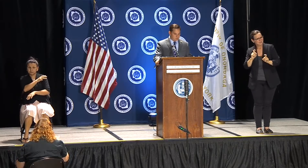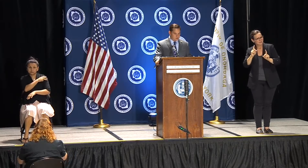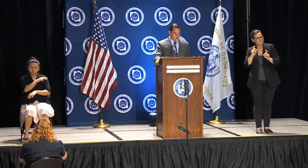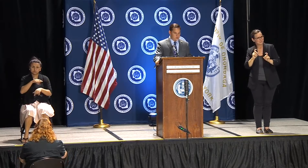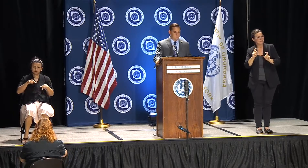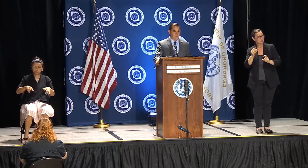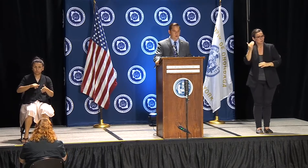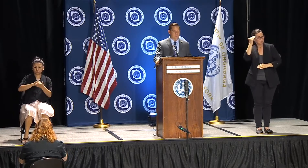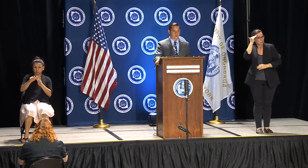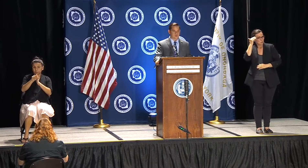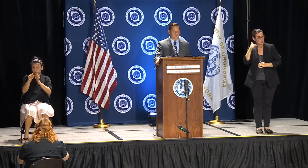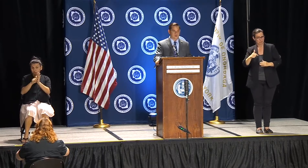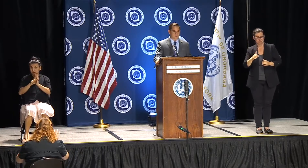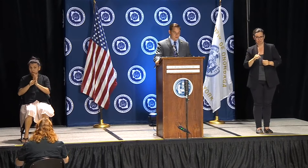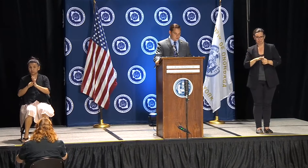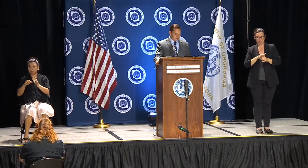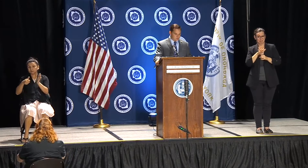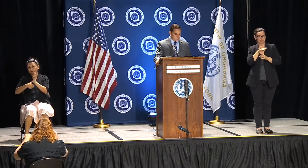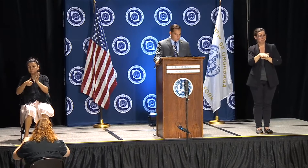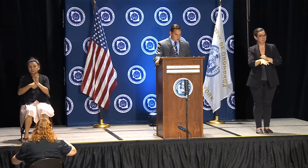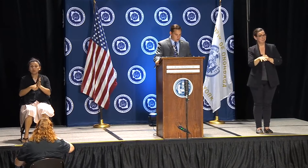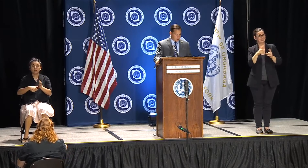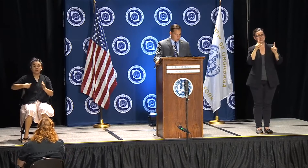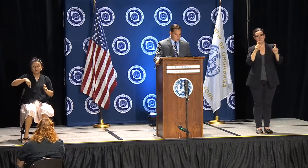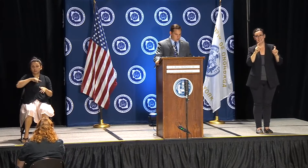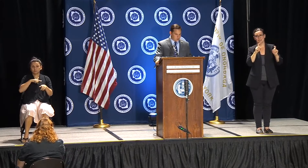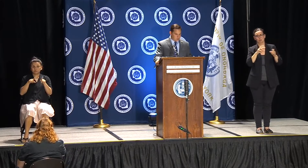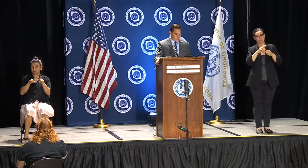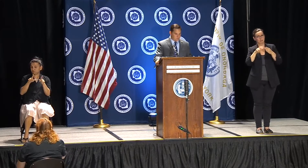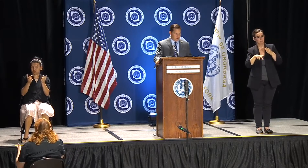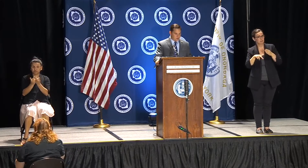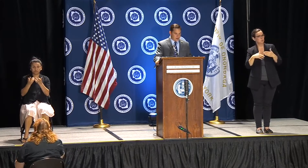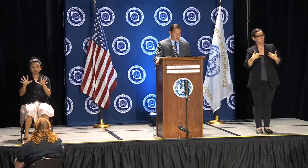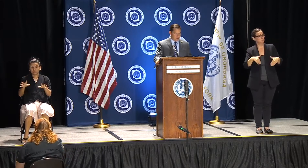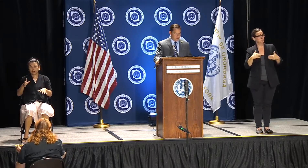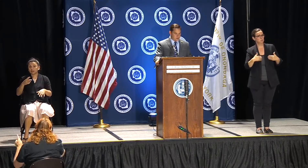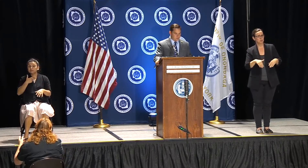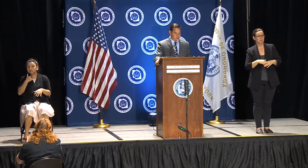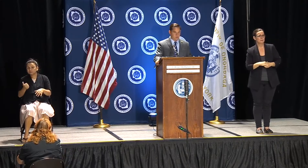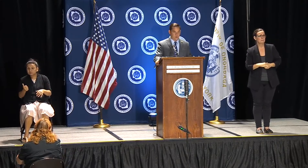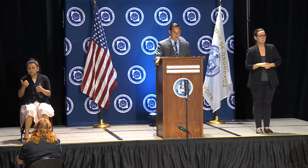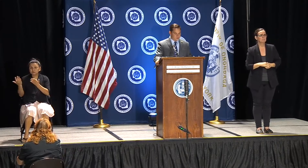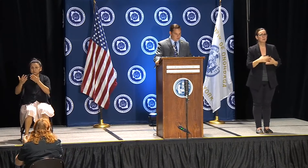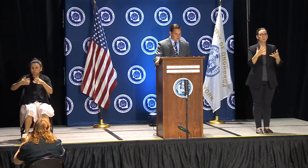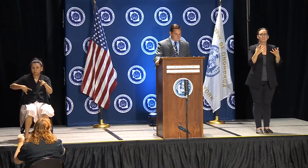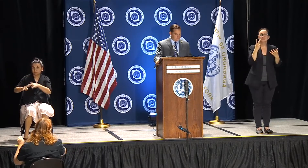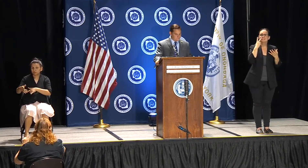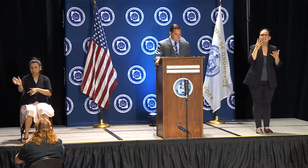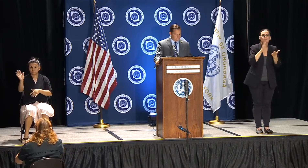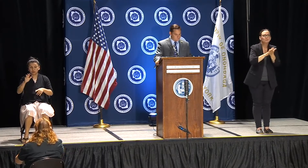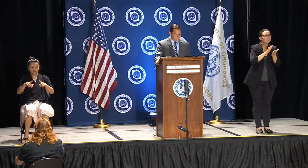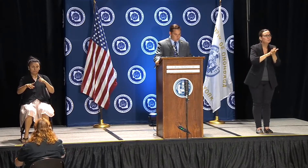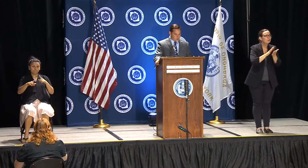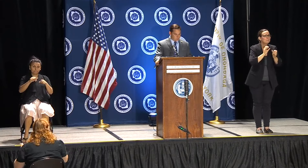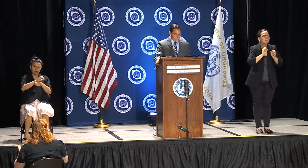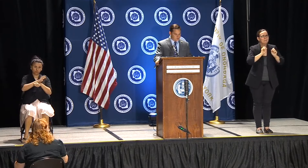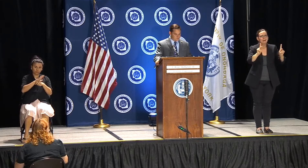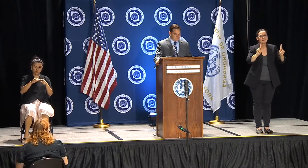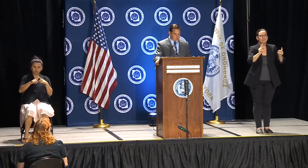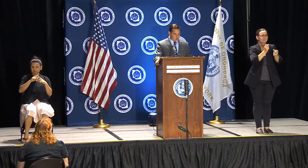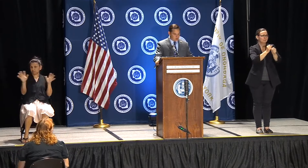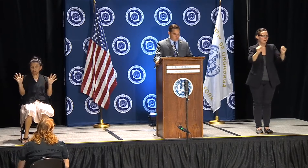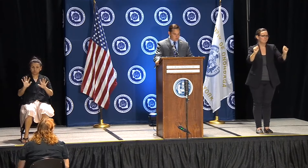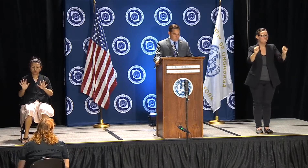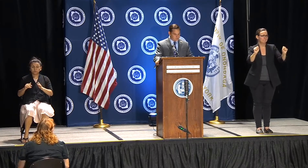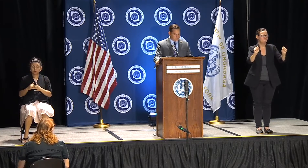again, we take going back to school very seriously, and very, very happy with the program to date. we received